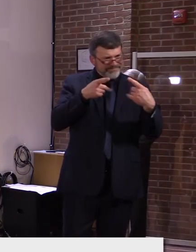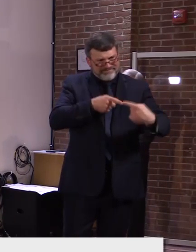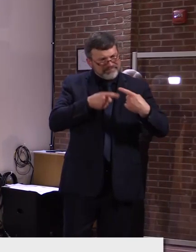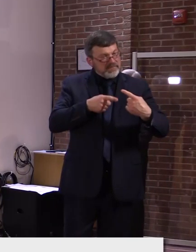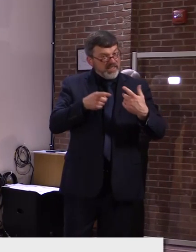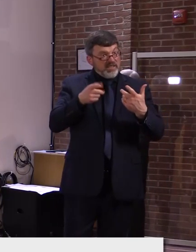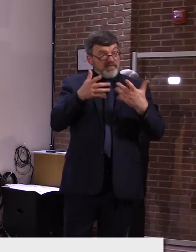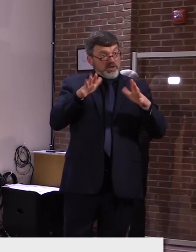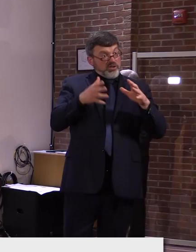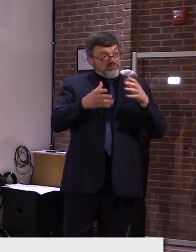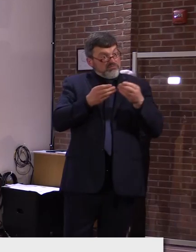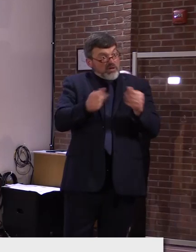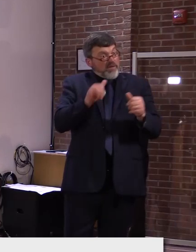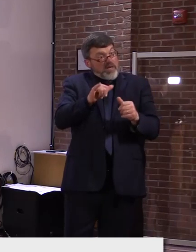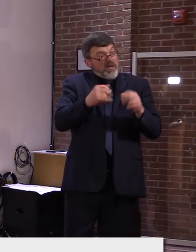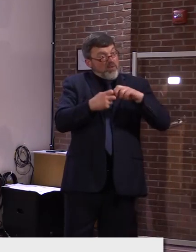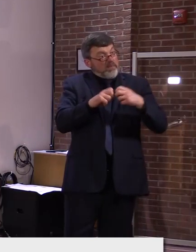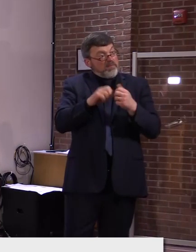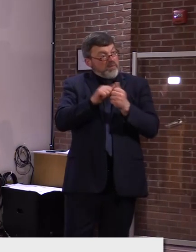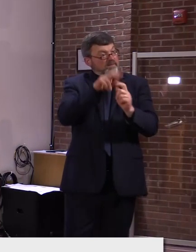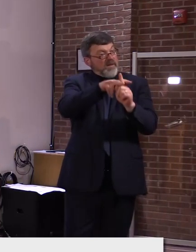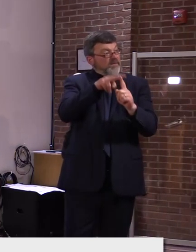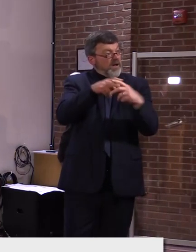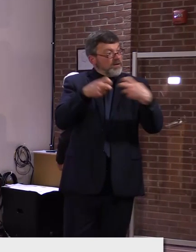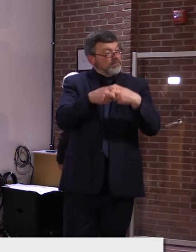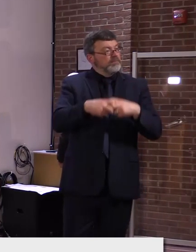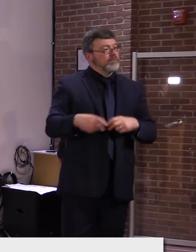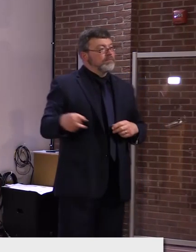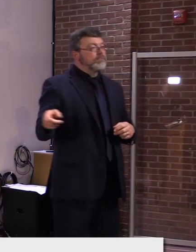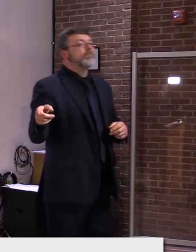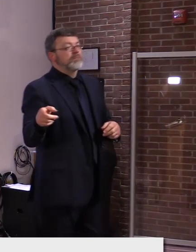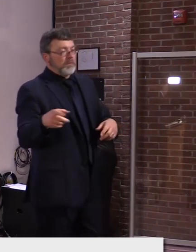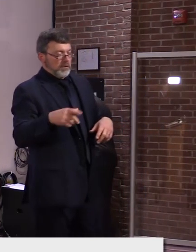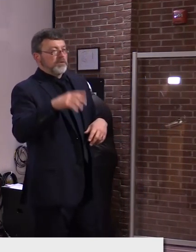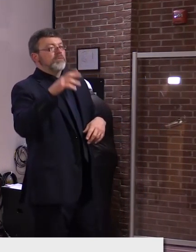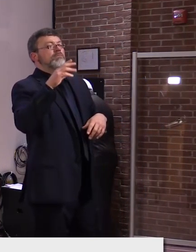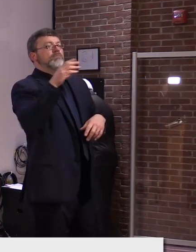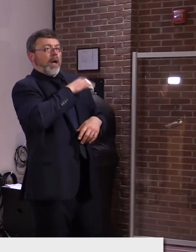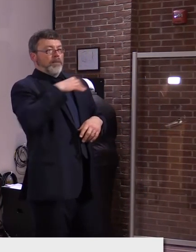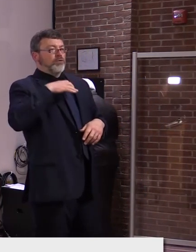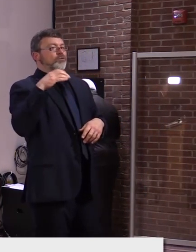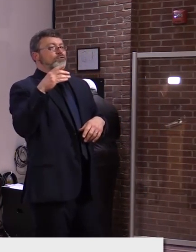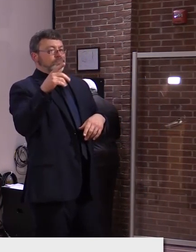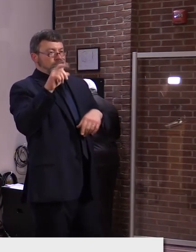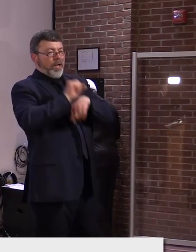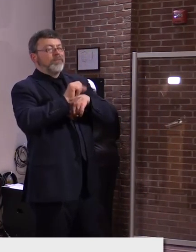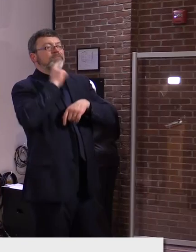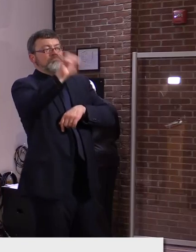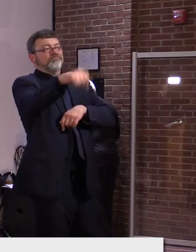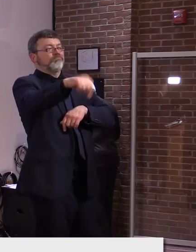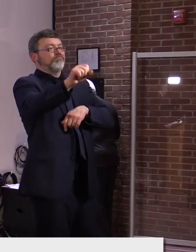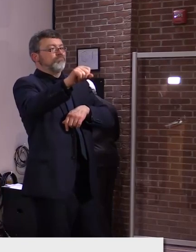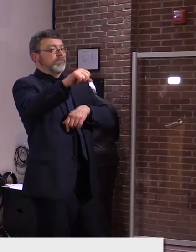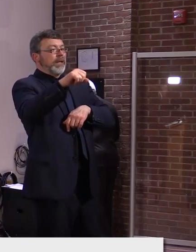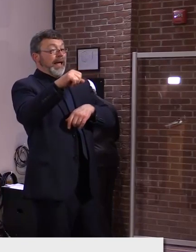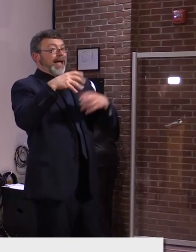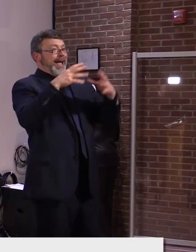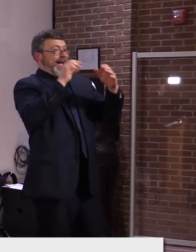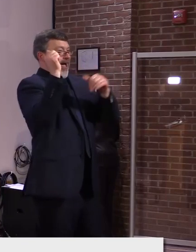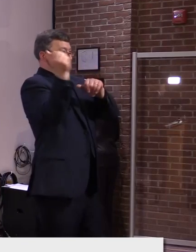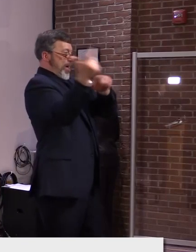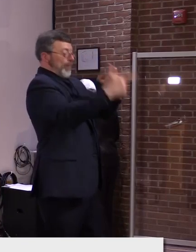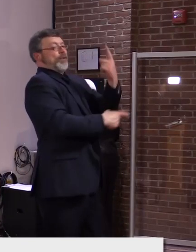Thanks for the question. Yes, to our knowledge, they've all been resolved. There was one remaining issue that we were putting the